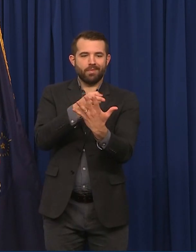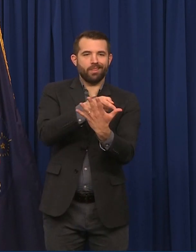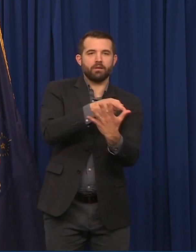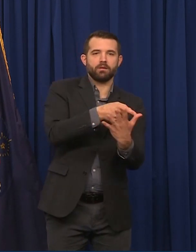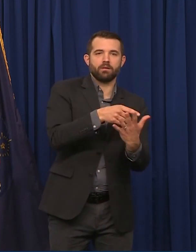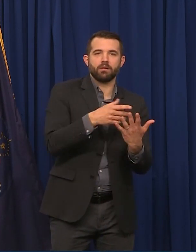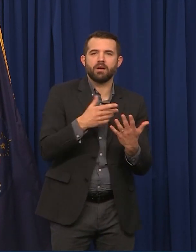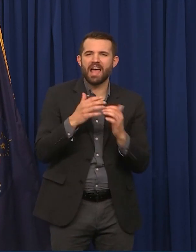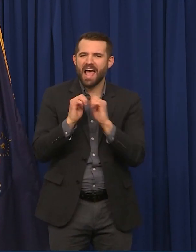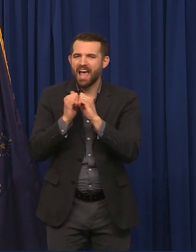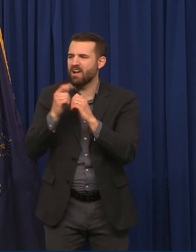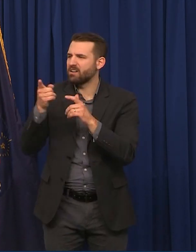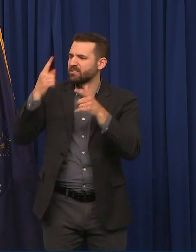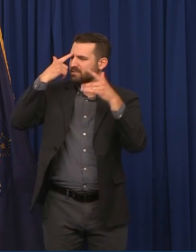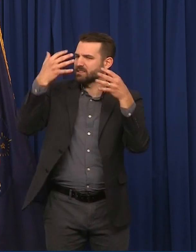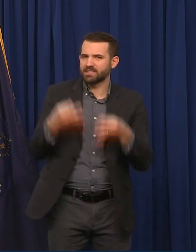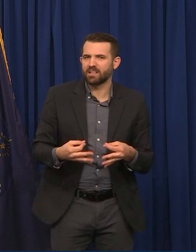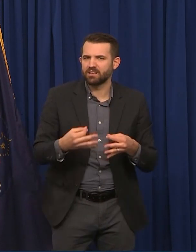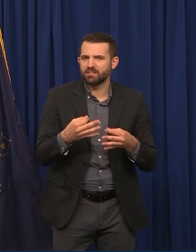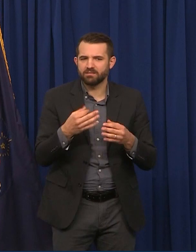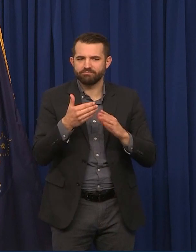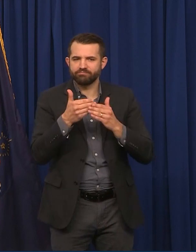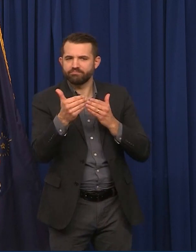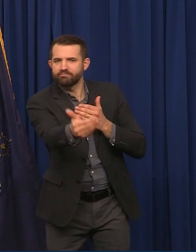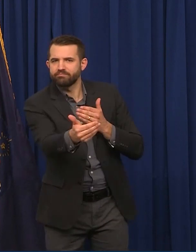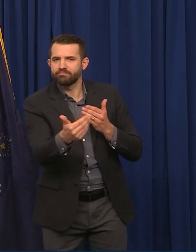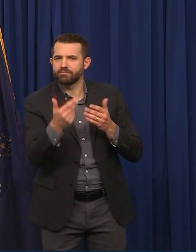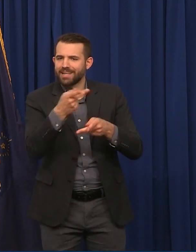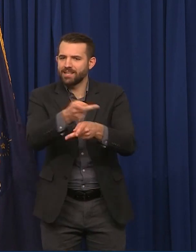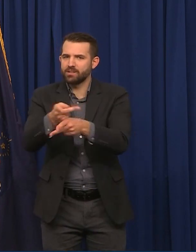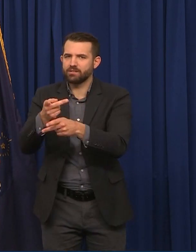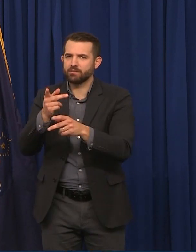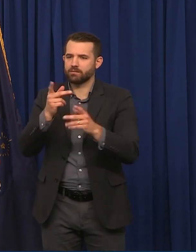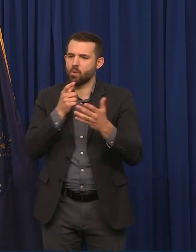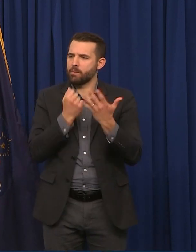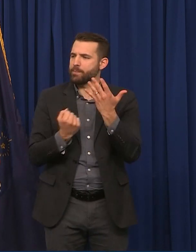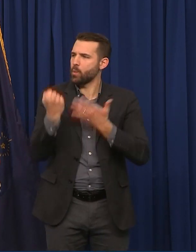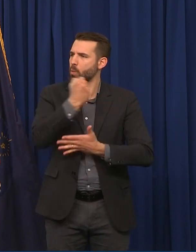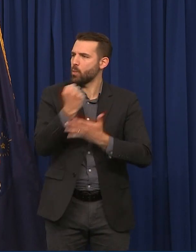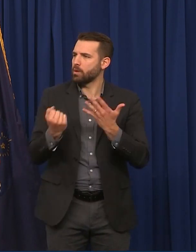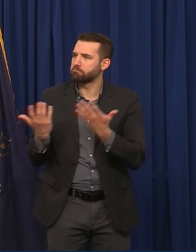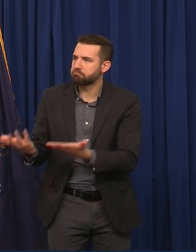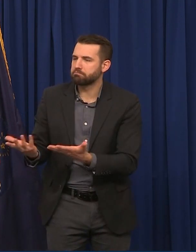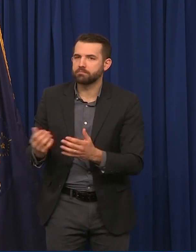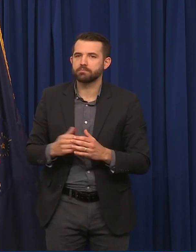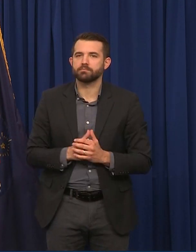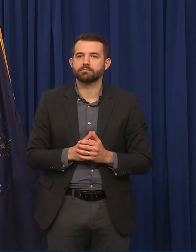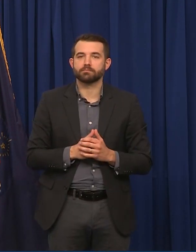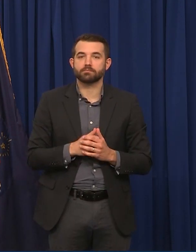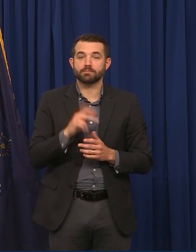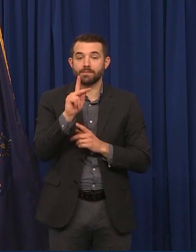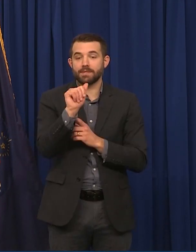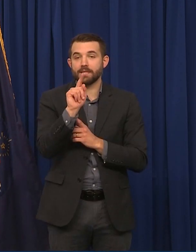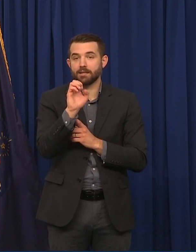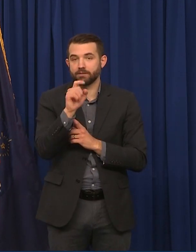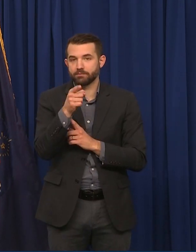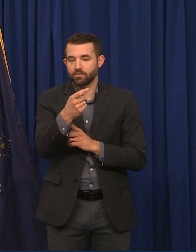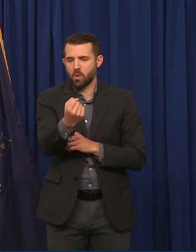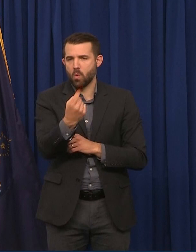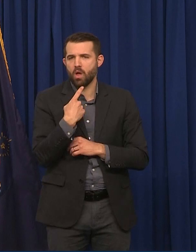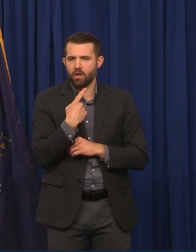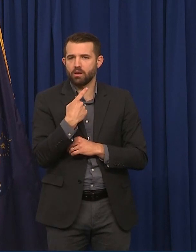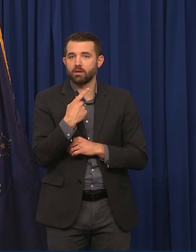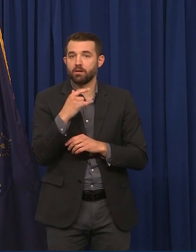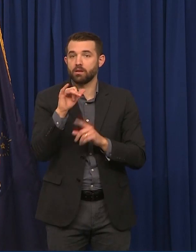make those determinations? So Kate's question contemplates a scenario that we hope doesn't happen, which is a scenario